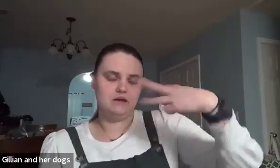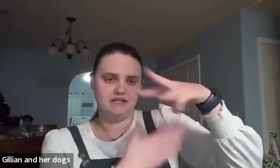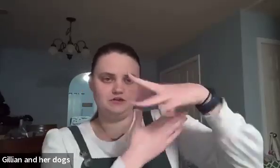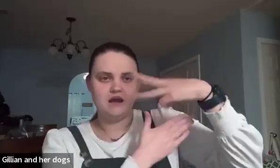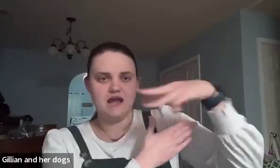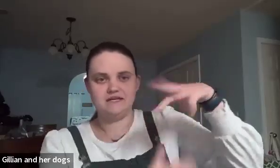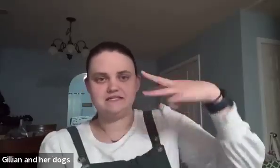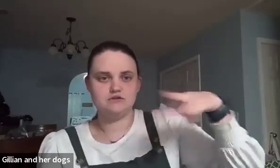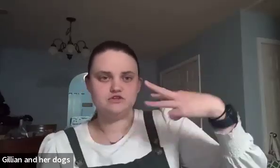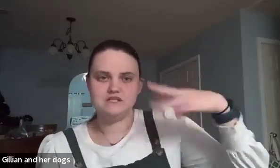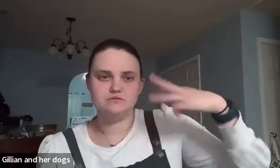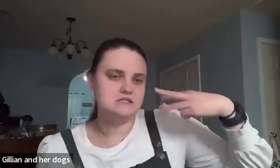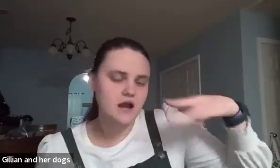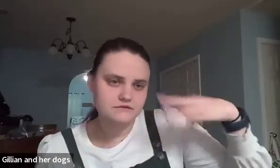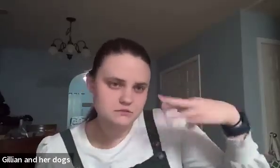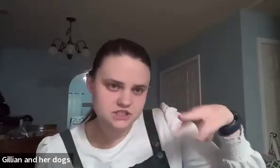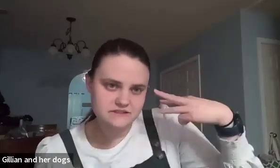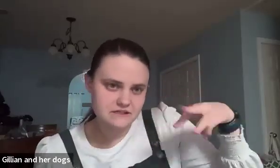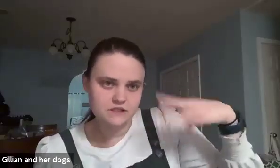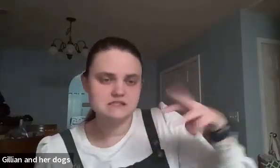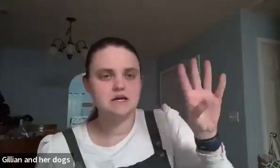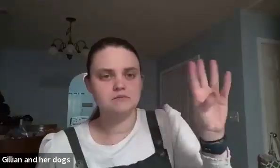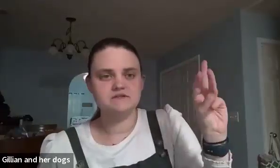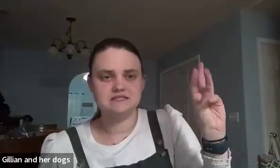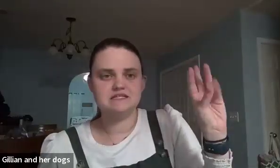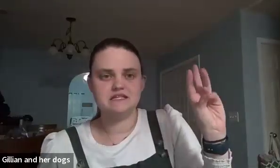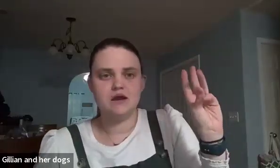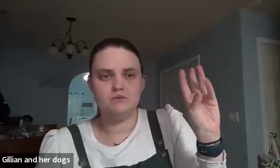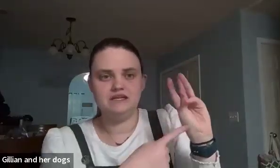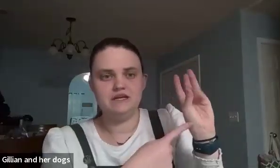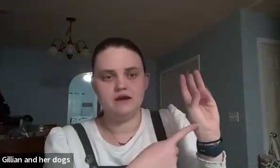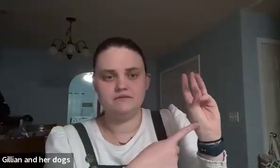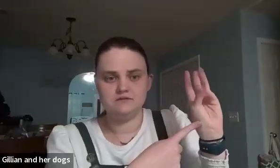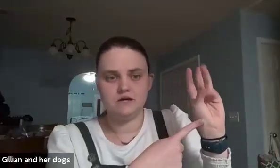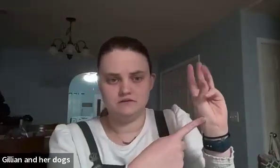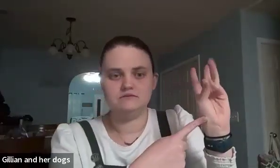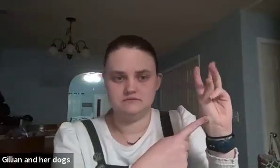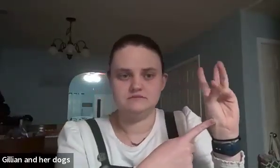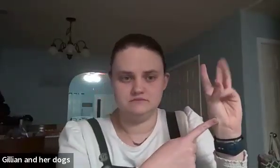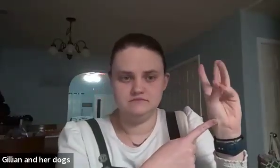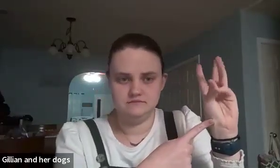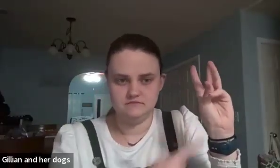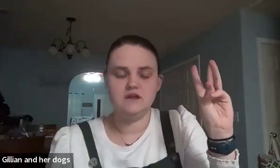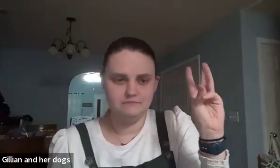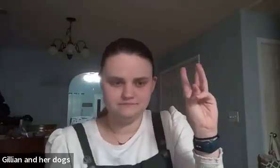I mean, you're kind of having it down, so this one does not have too much of a difference, but the 16, I would keep it out this way. Okay.